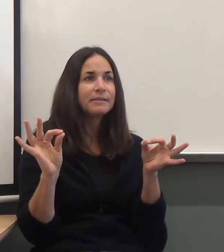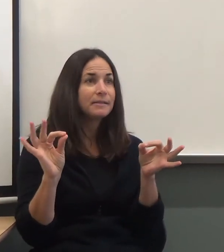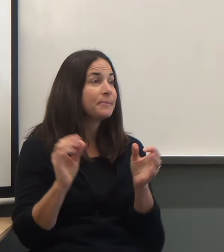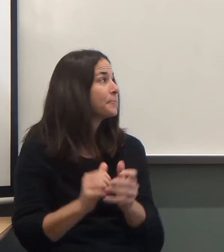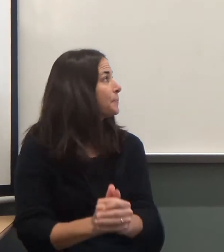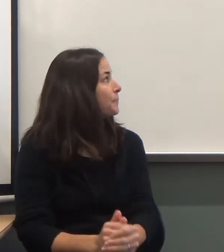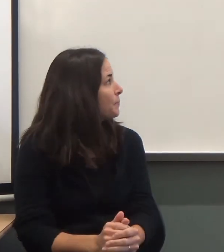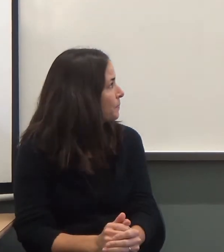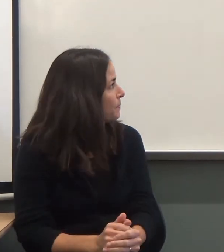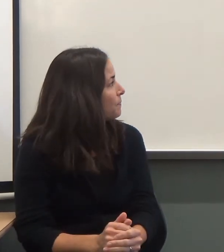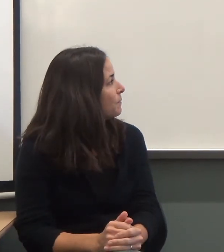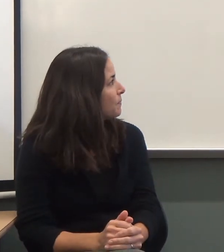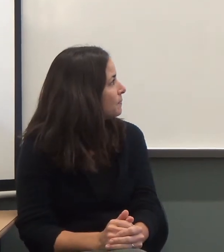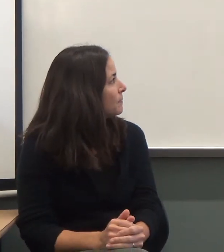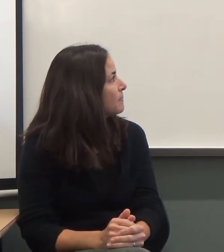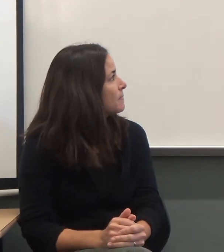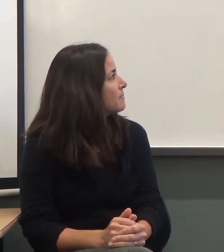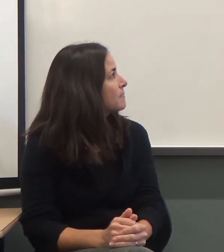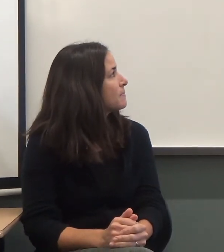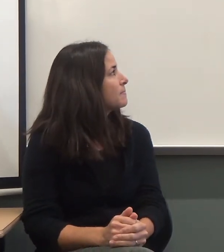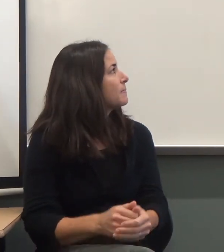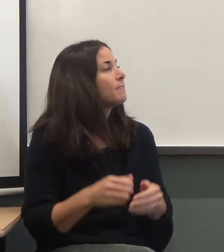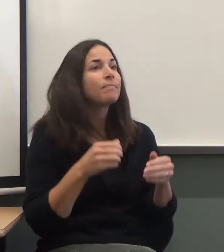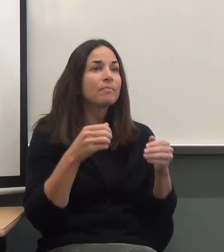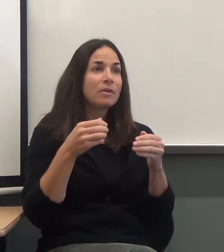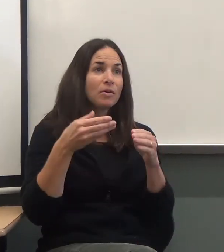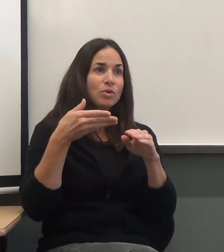we have an explanation sentence.